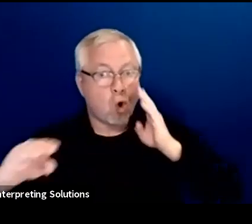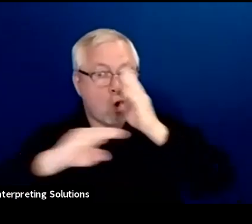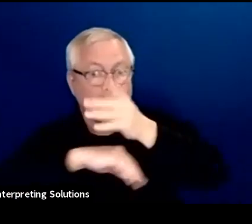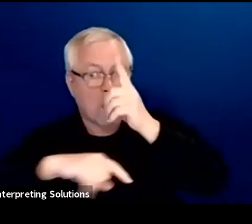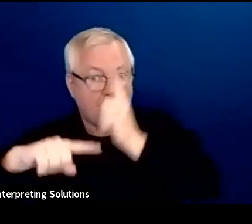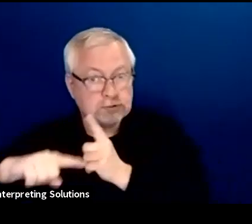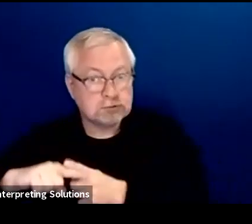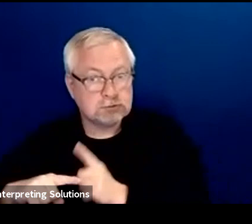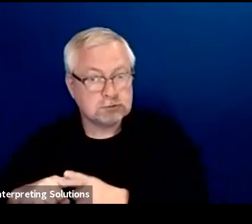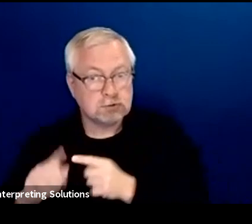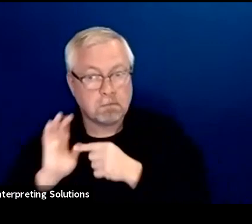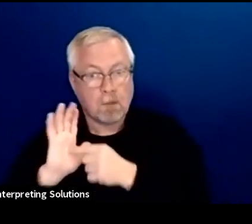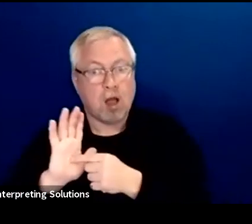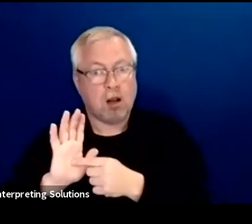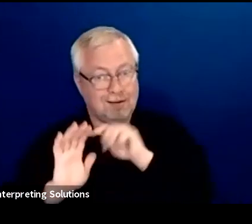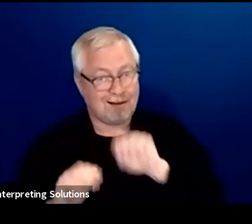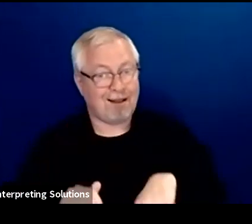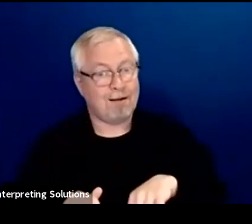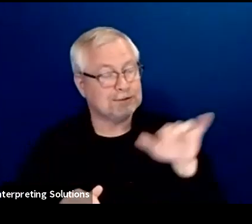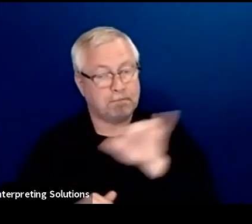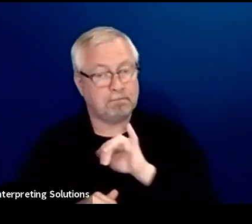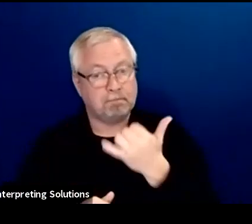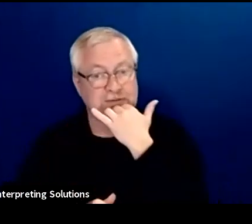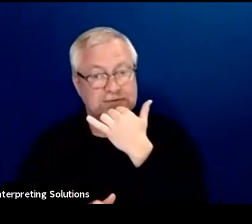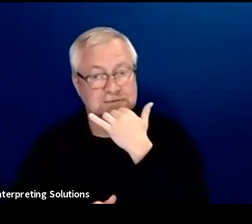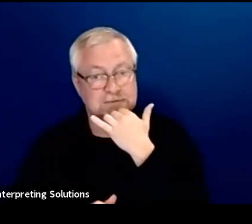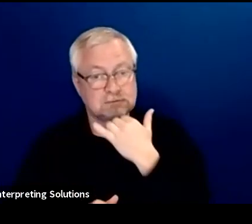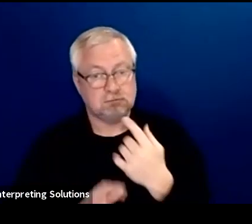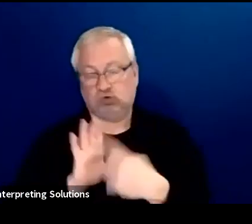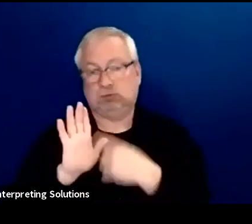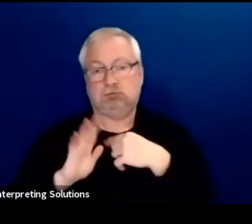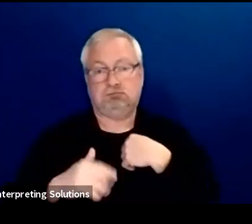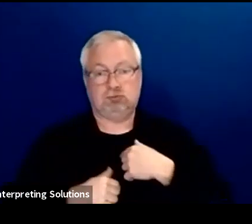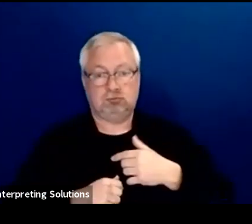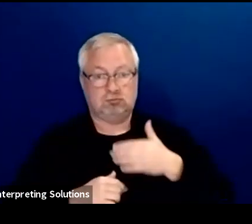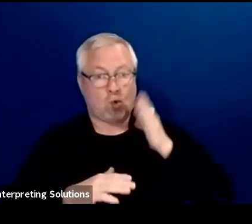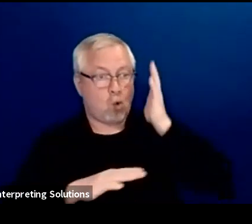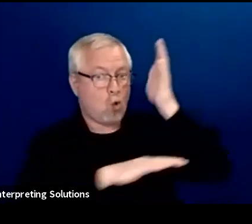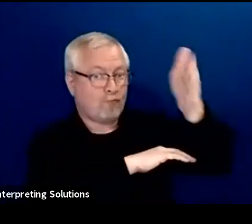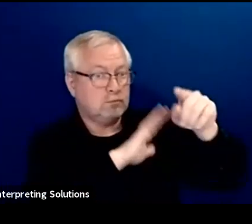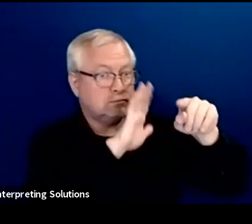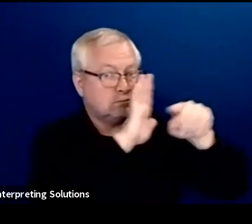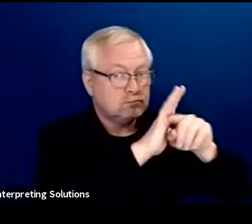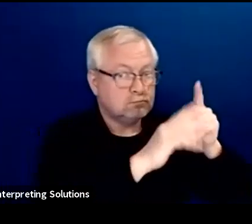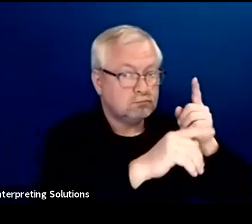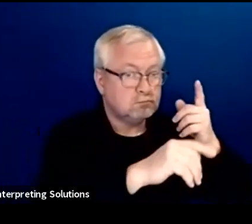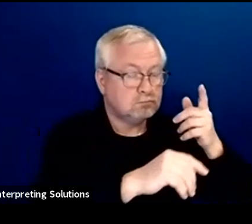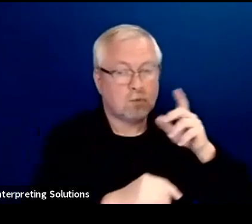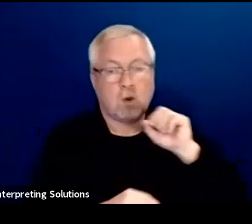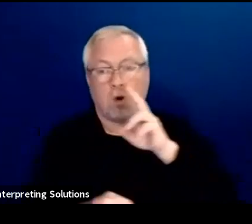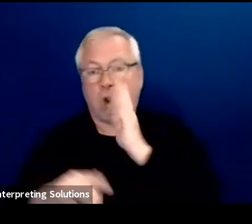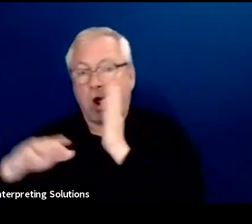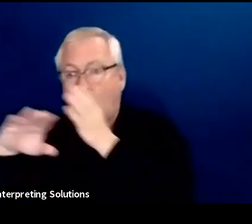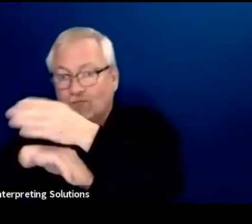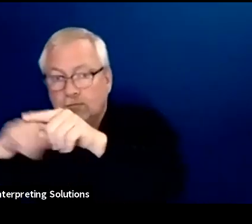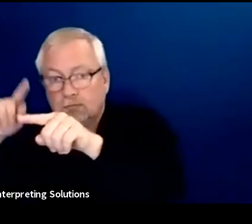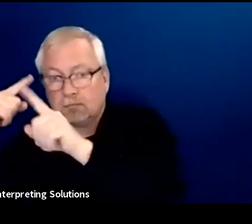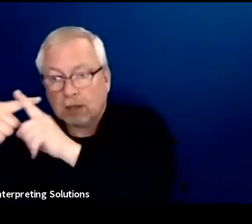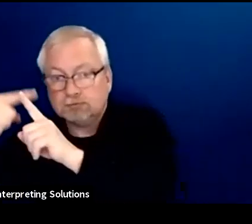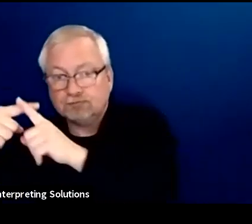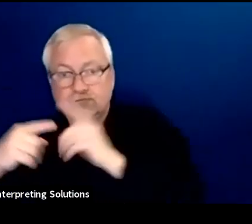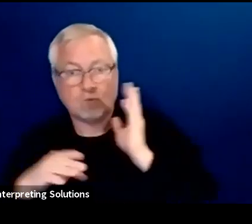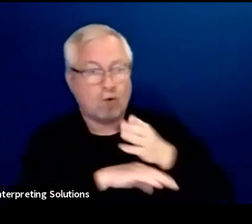criticism about leaning towards overly pessimistic models. The only problem is an overly pessimistic model, yes, we'll end up with more hospital beds